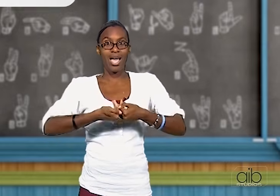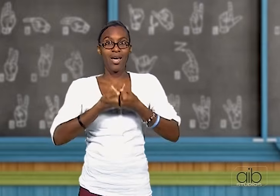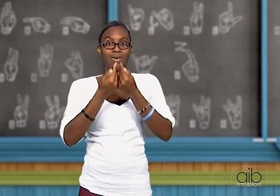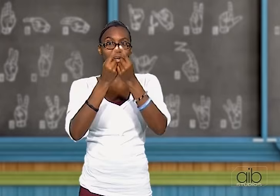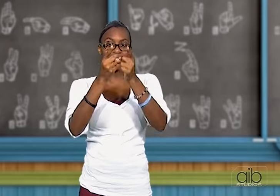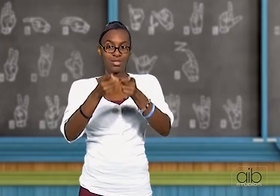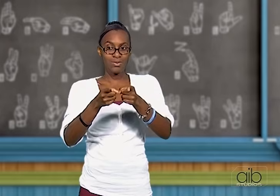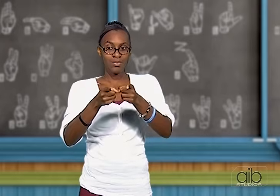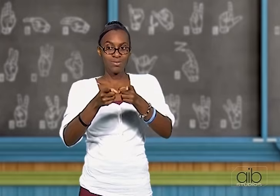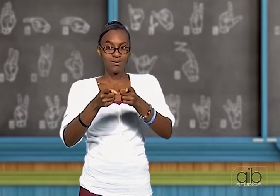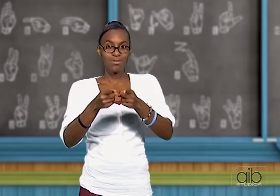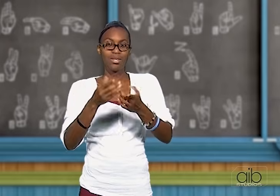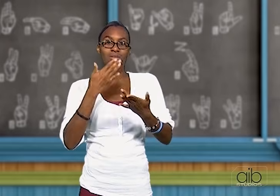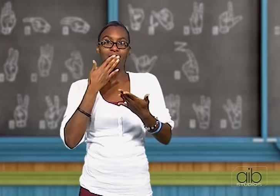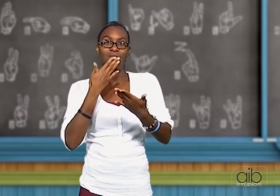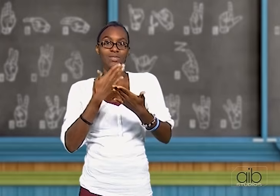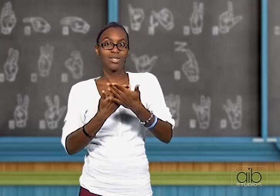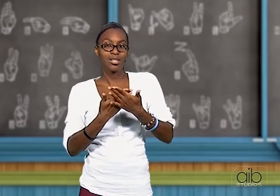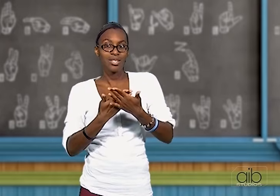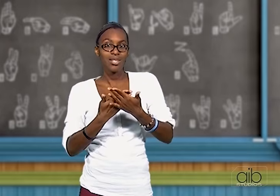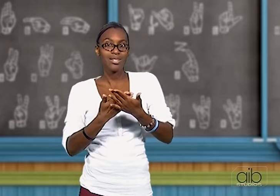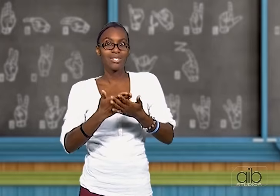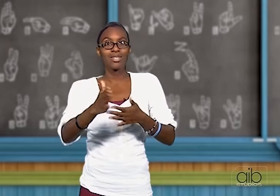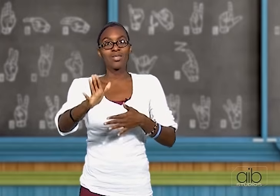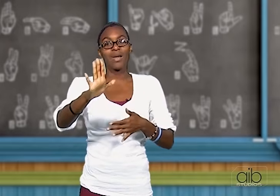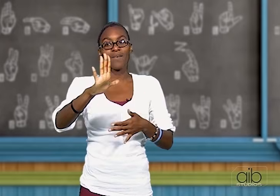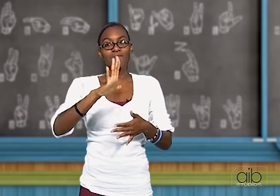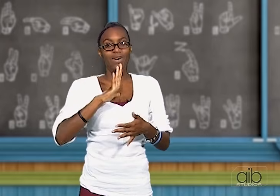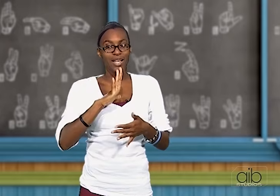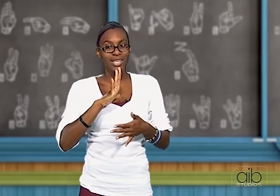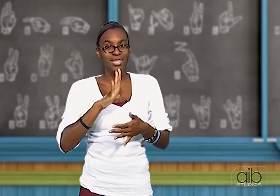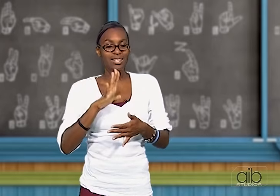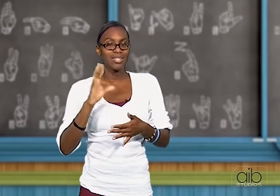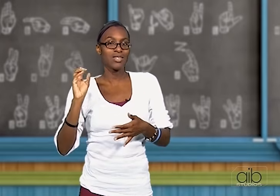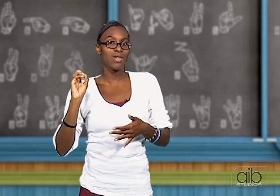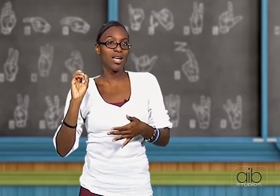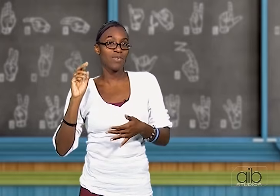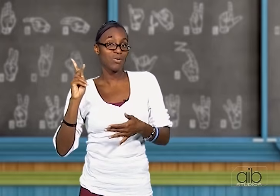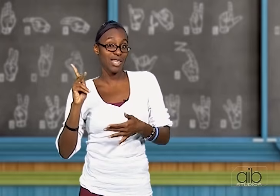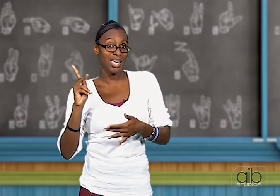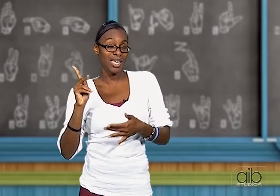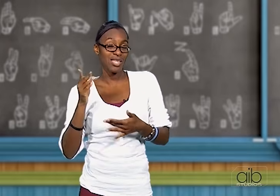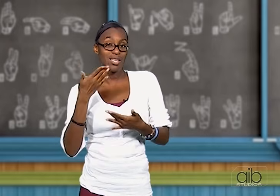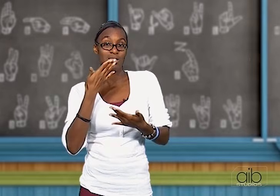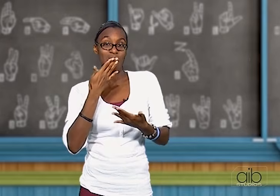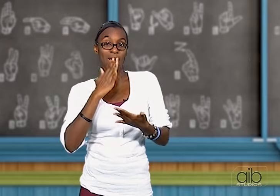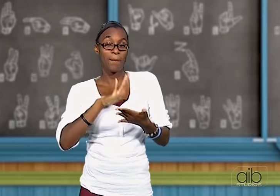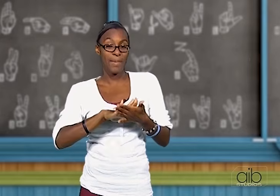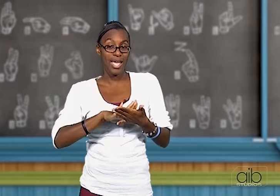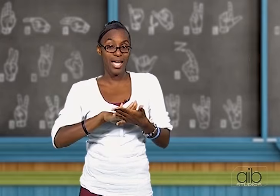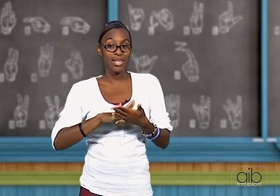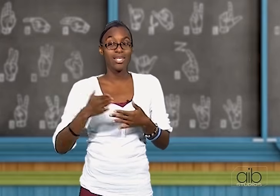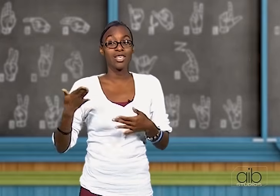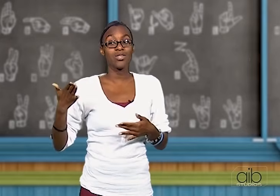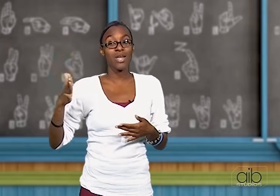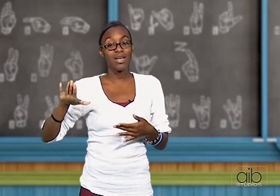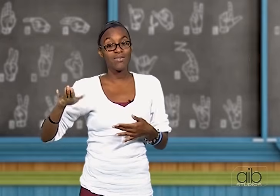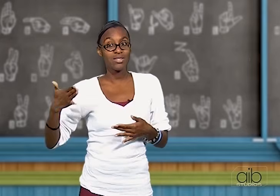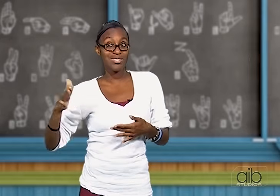how are you? You have good. You have fine. You have okay. You have bad. And you have